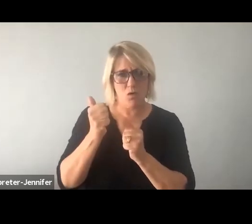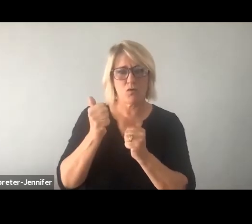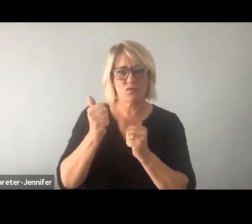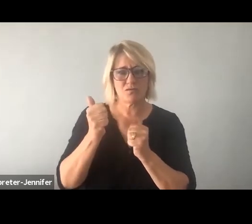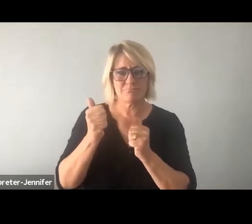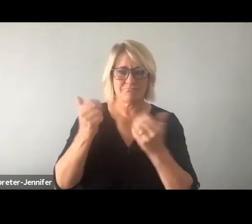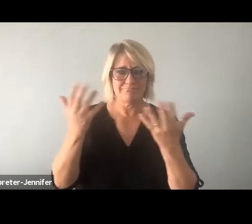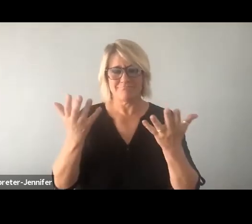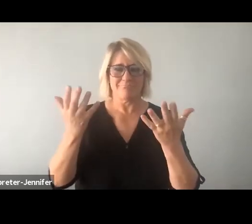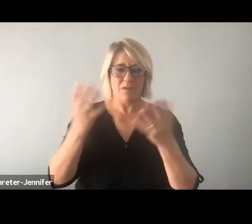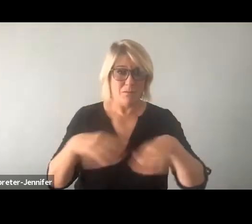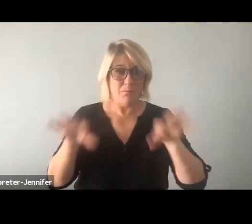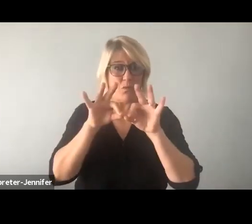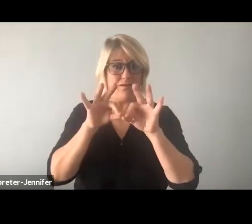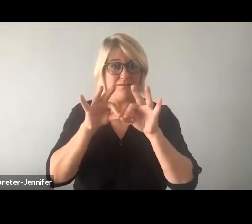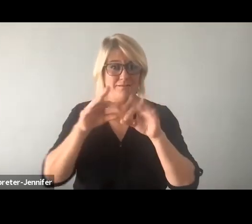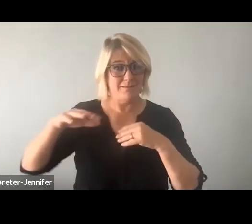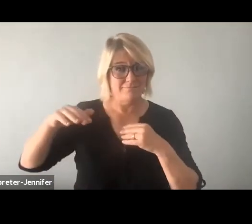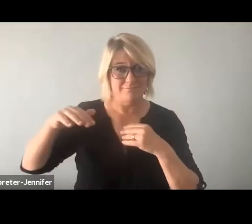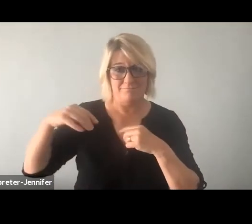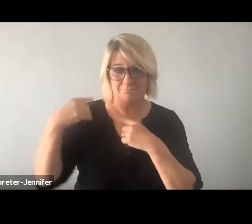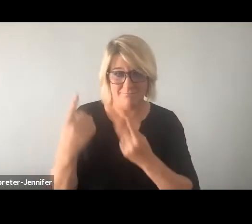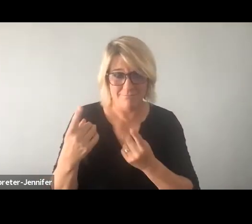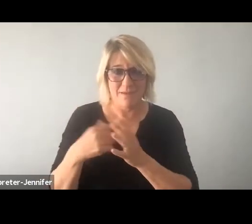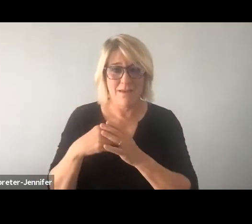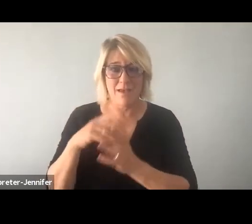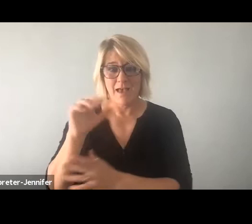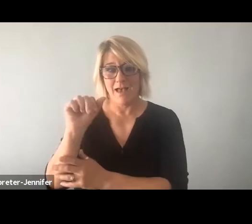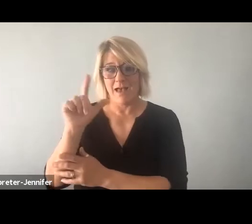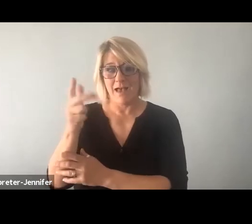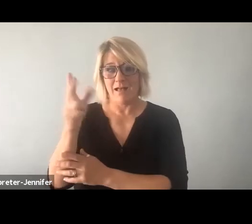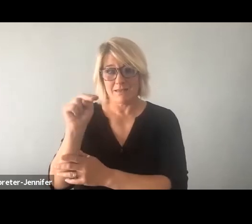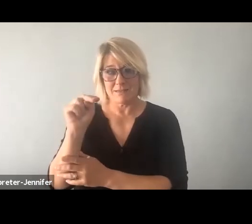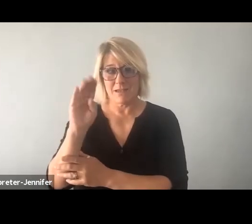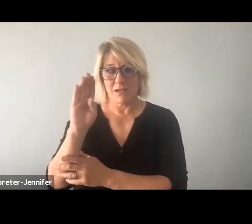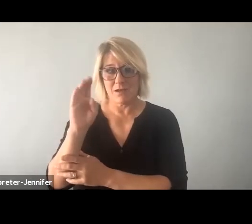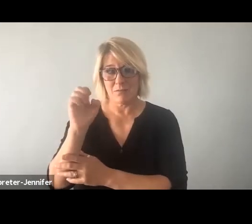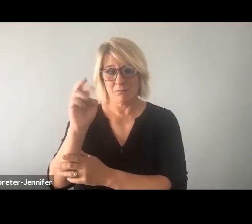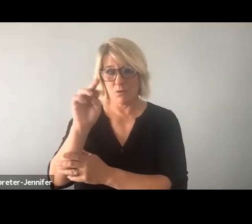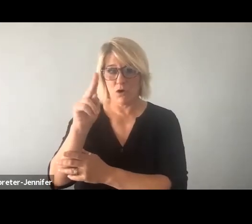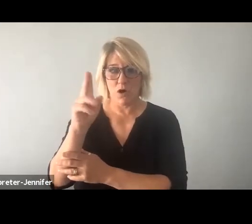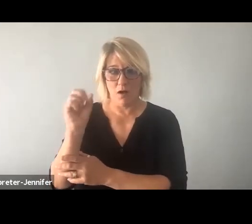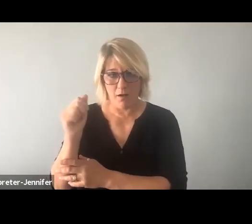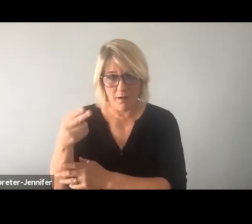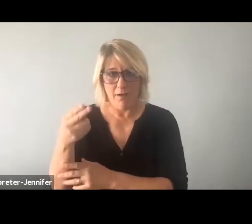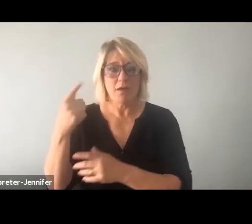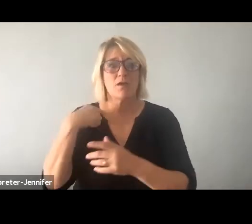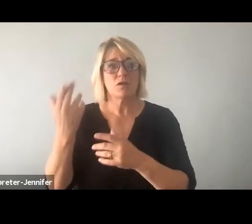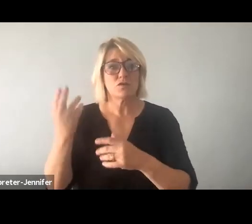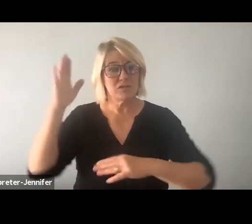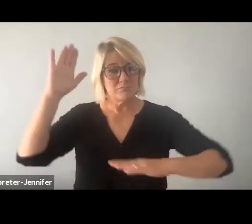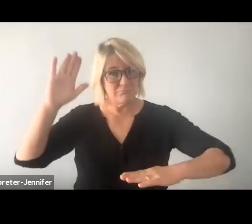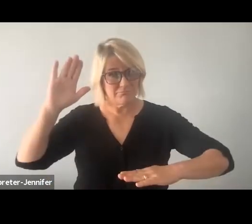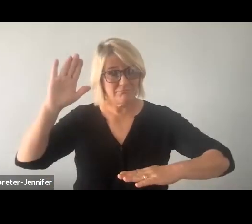yet. So Allison Barkoff was sworn into the office as the principal